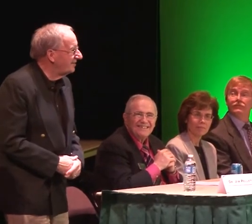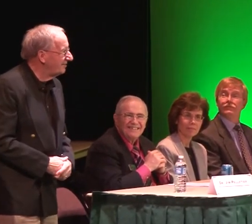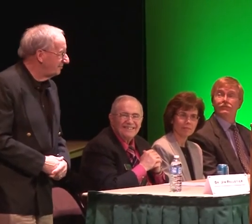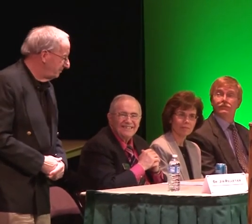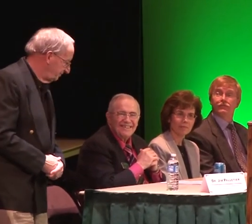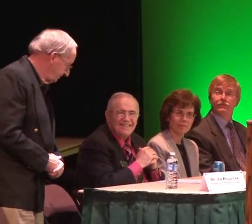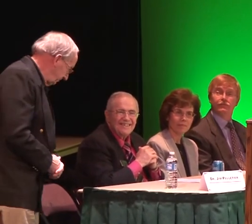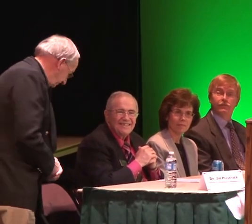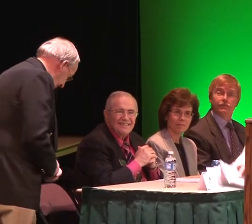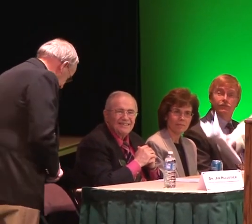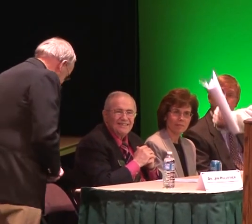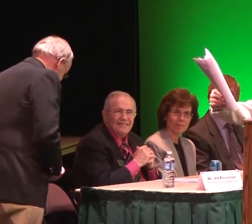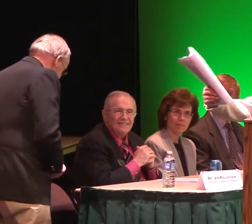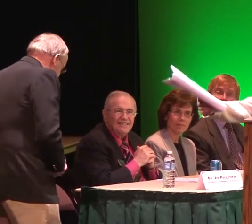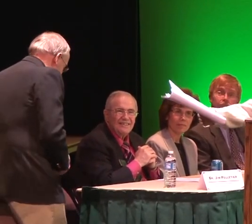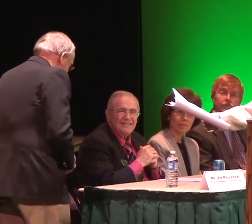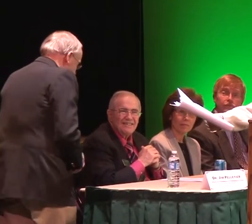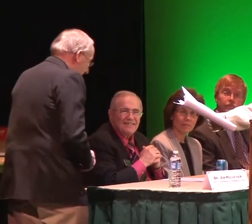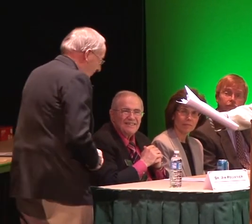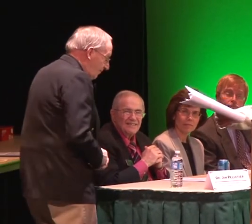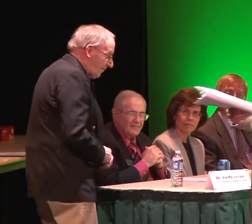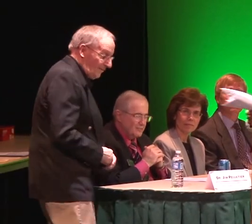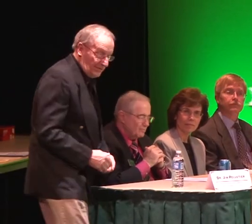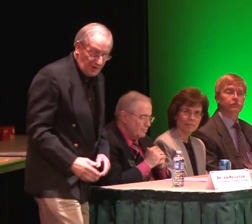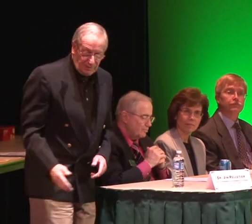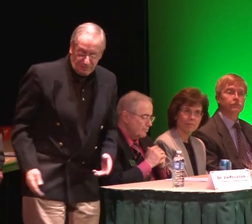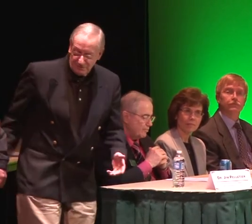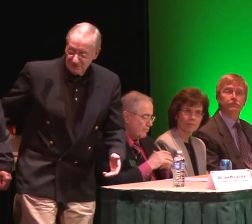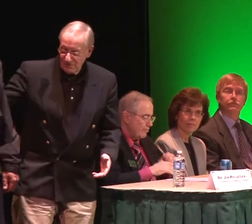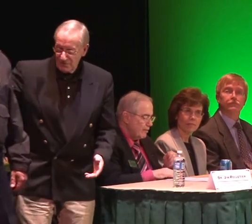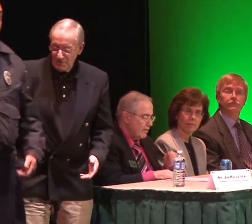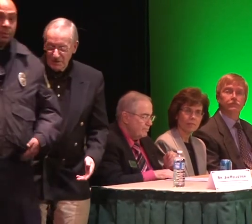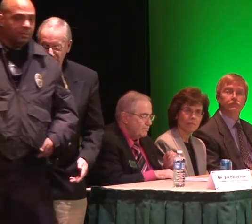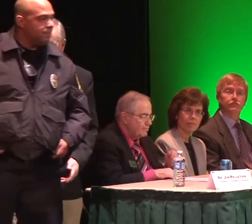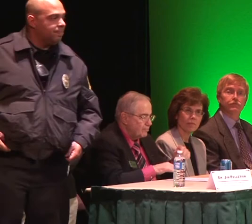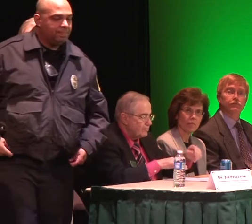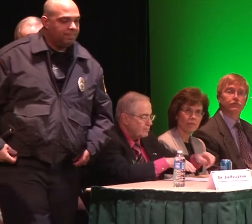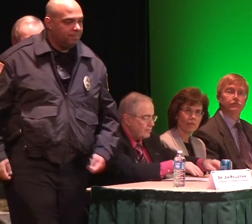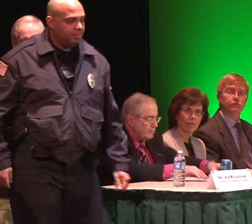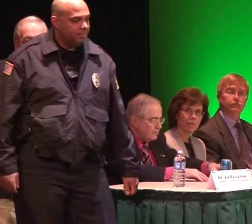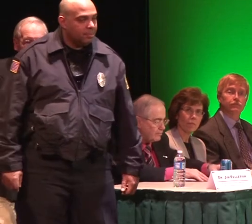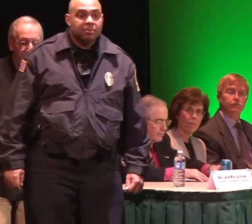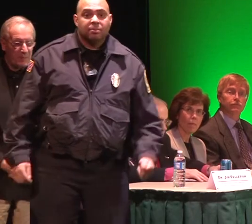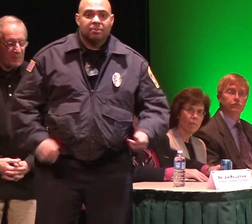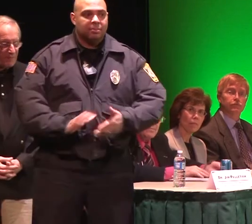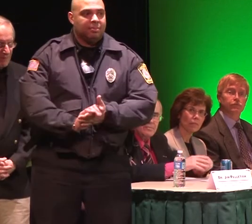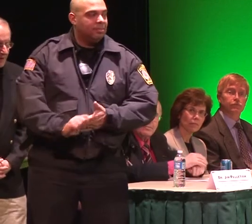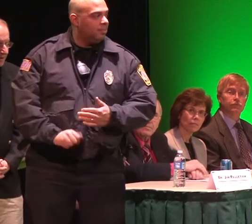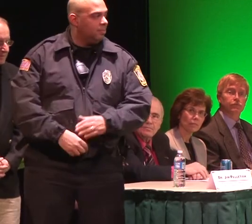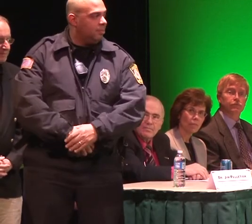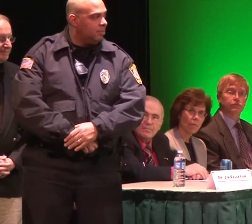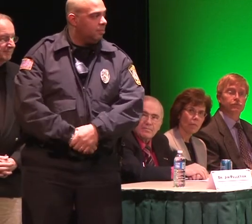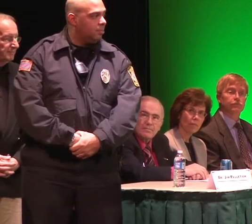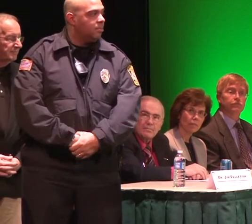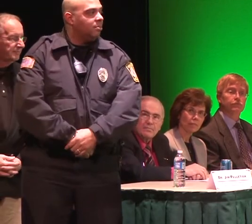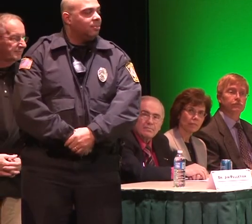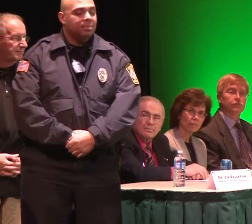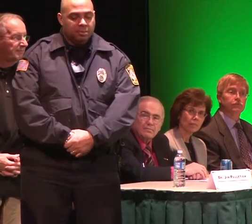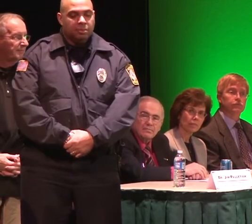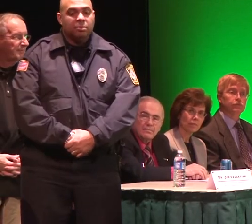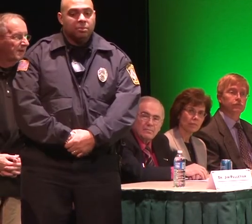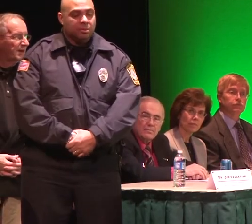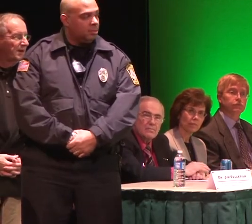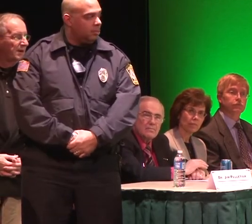Thanks, Dr. Pelletier, and thank all of you. It's always a happiness to be here among you, and an honor for